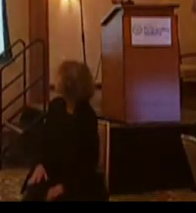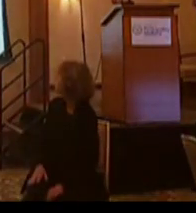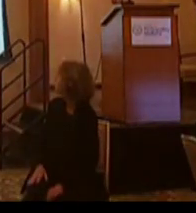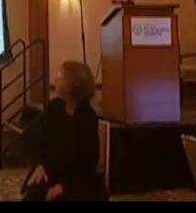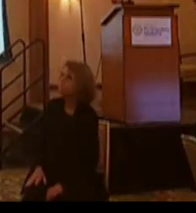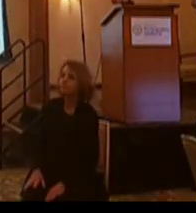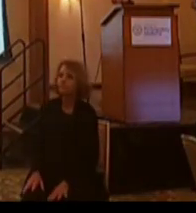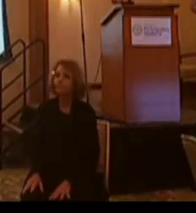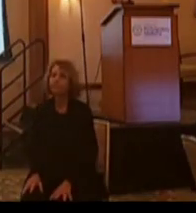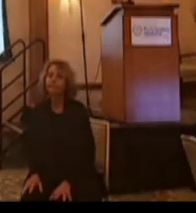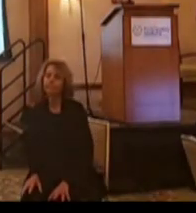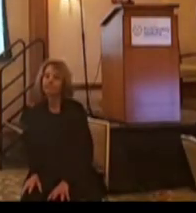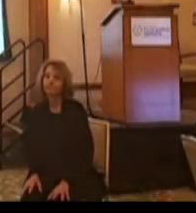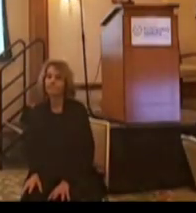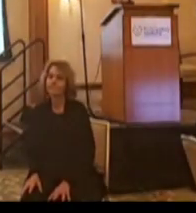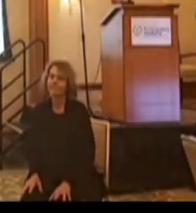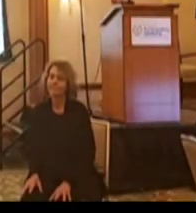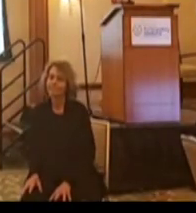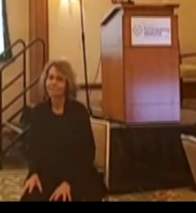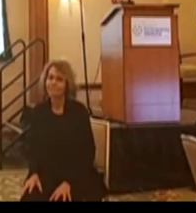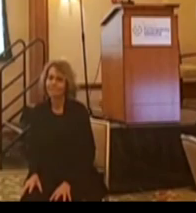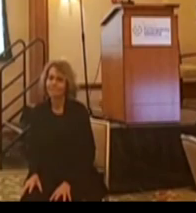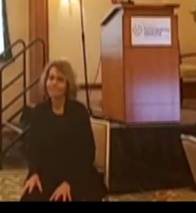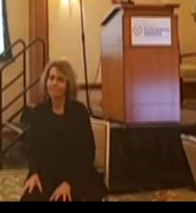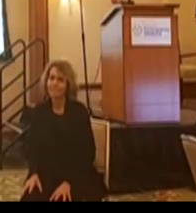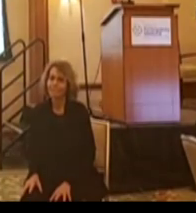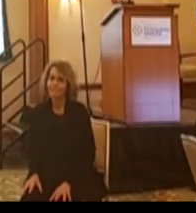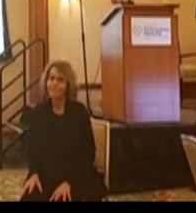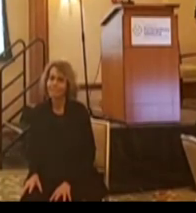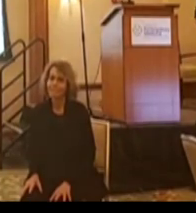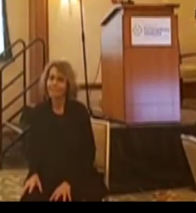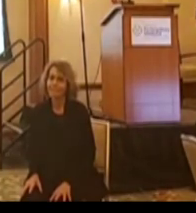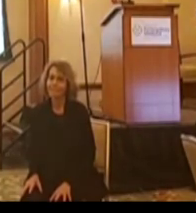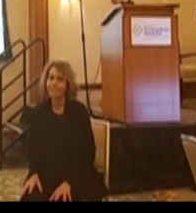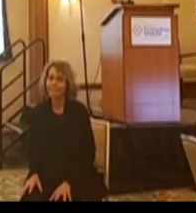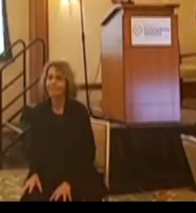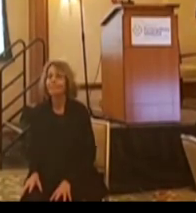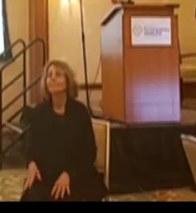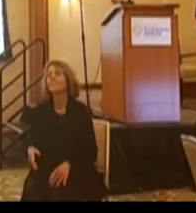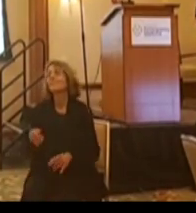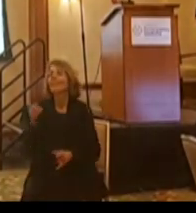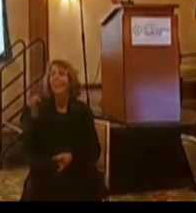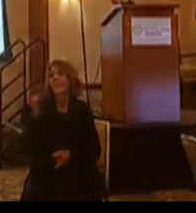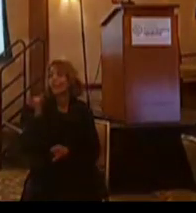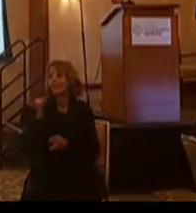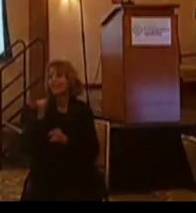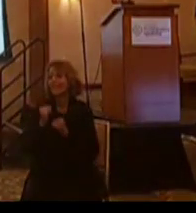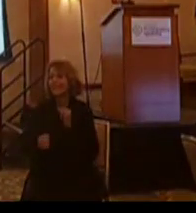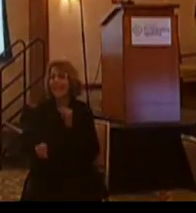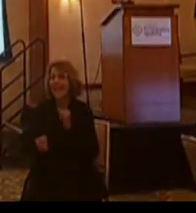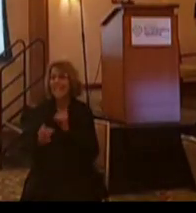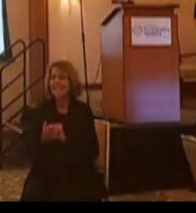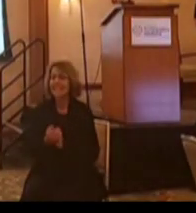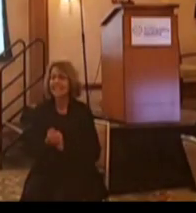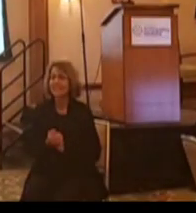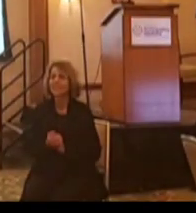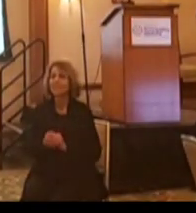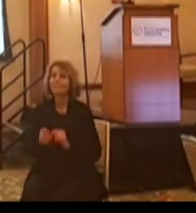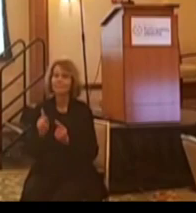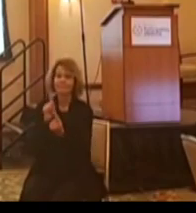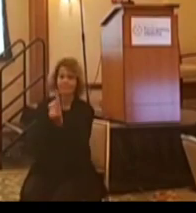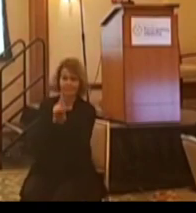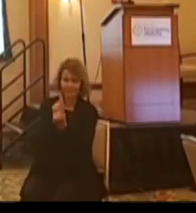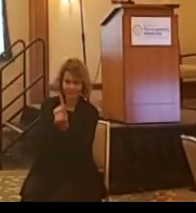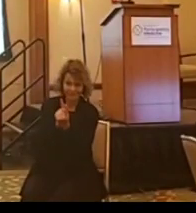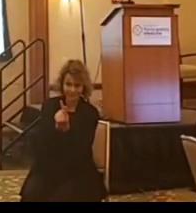things that are outside that are pushing on this encounter. And that's the place really where